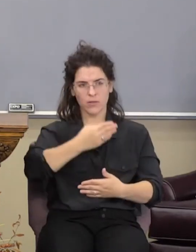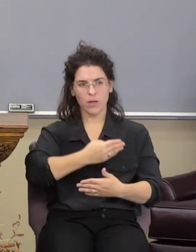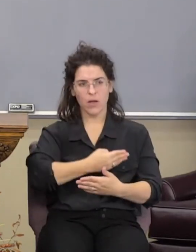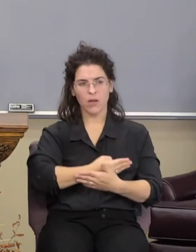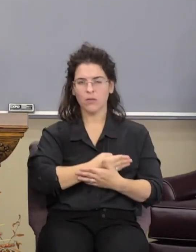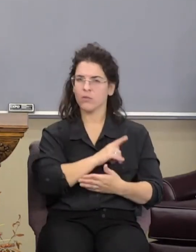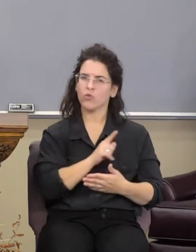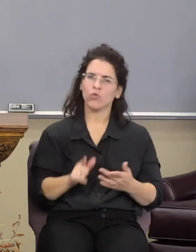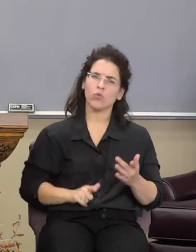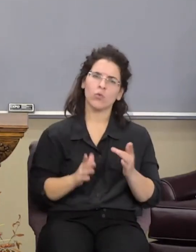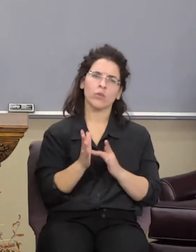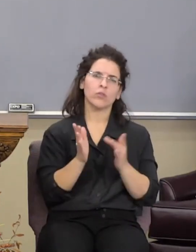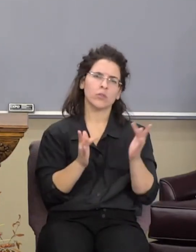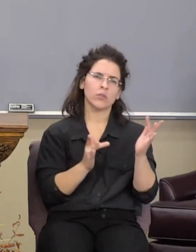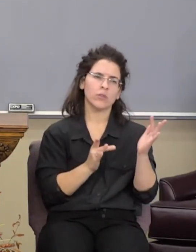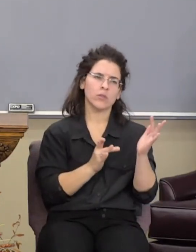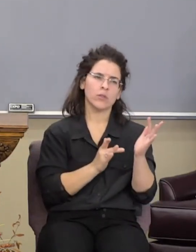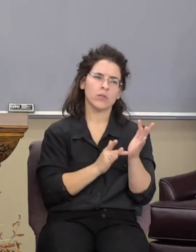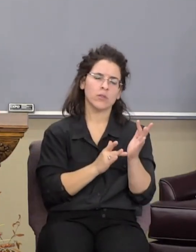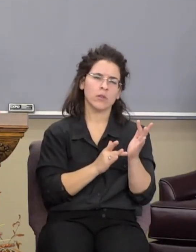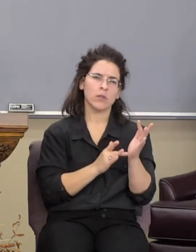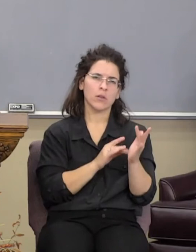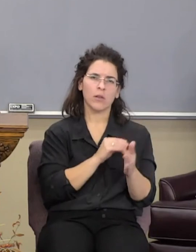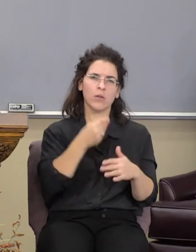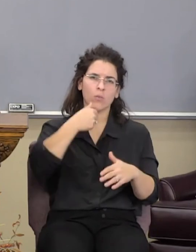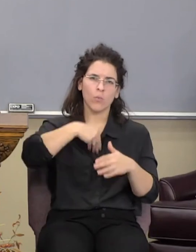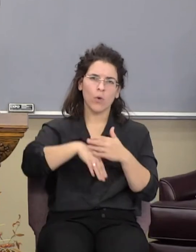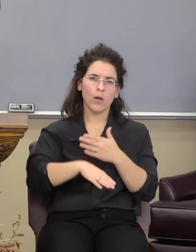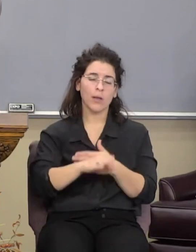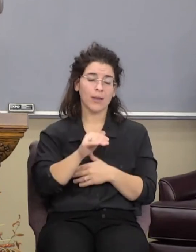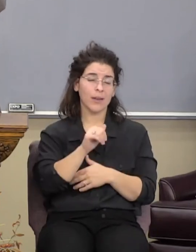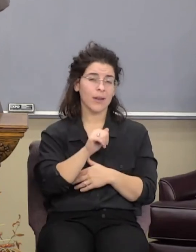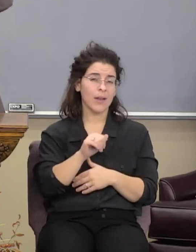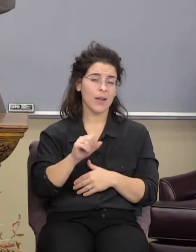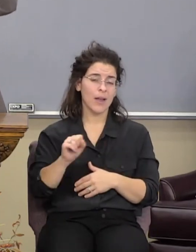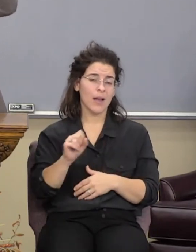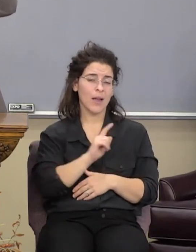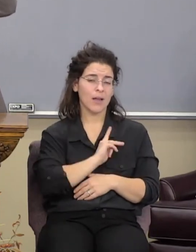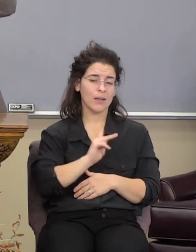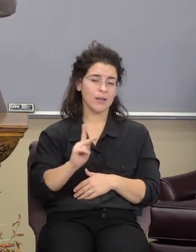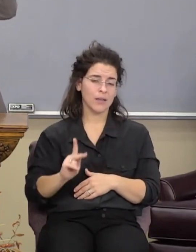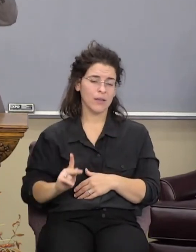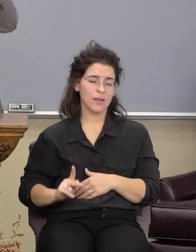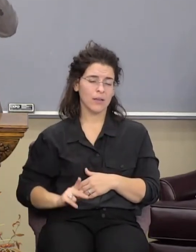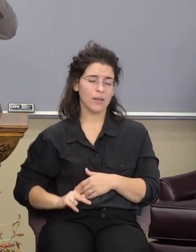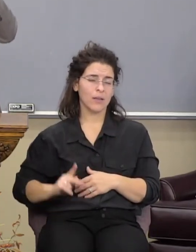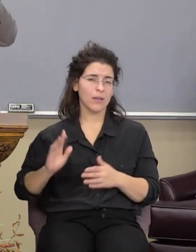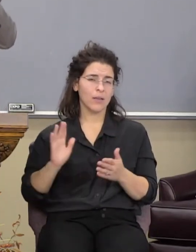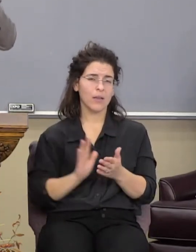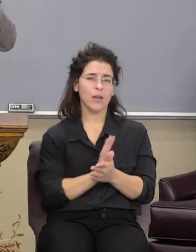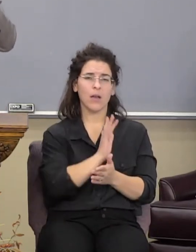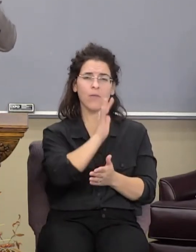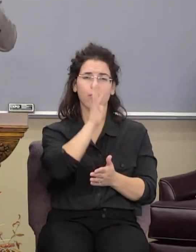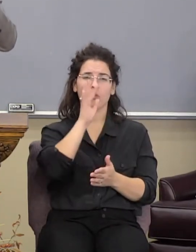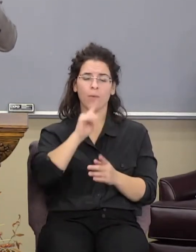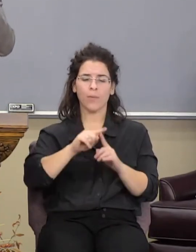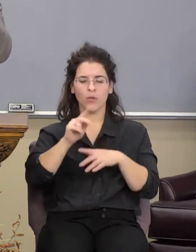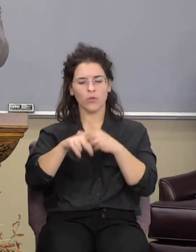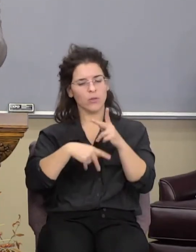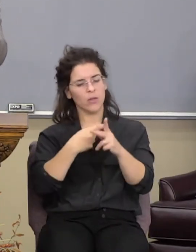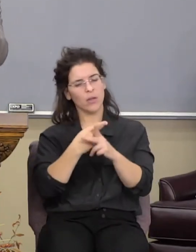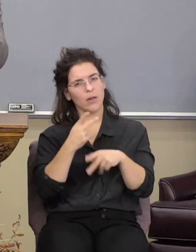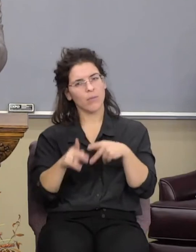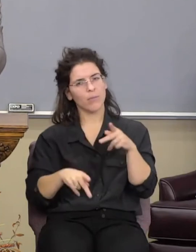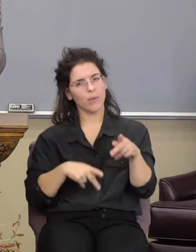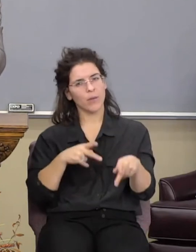Jesus. And he's going to walk in as the King of Glory. But there's a type of people that